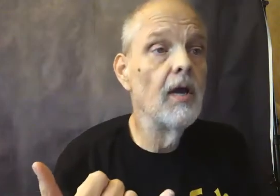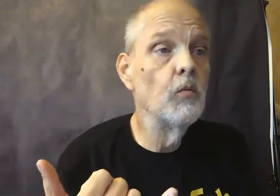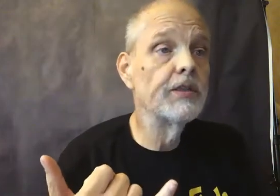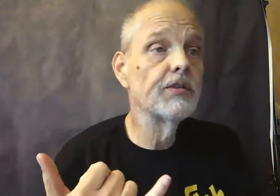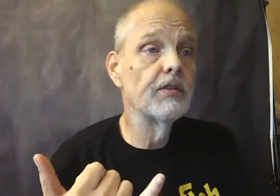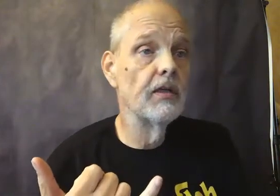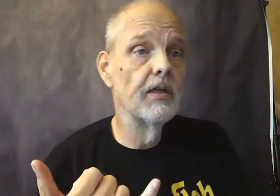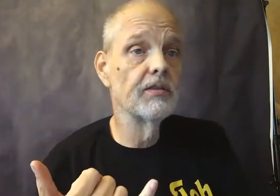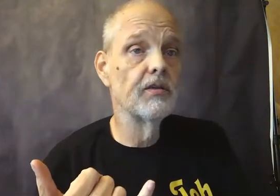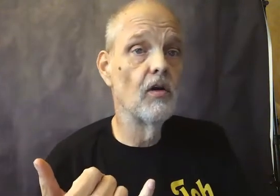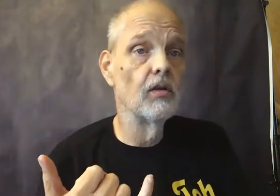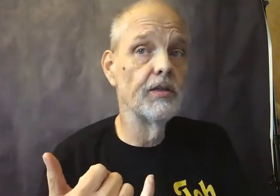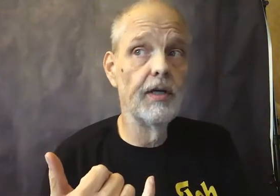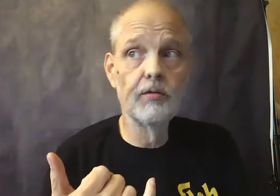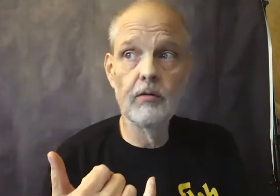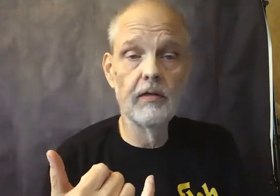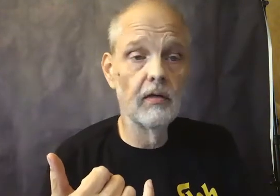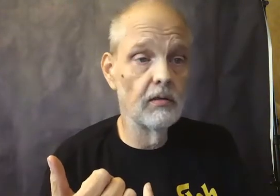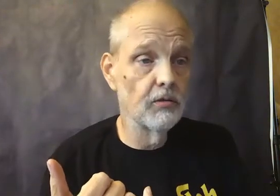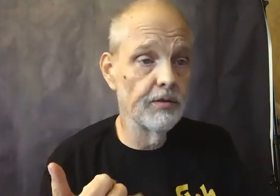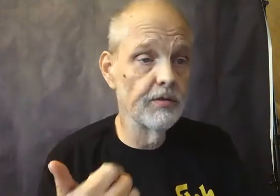And which is you're alternating two different choices.